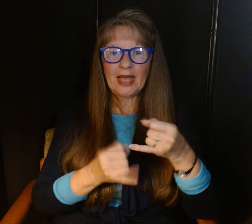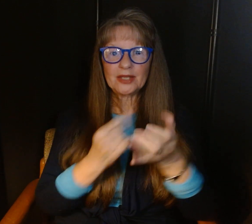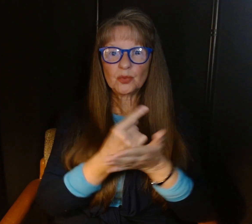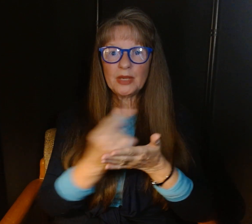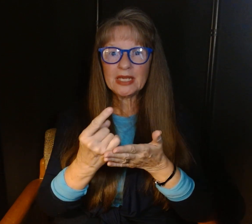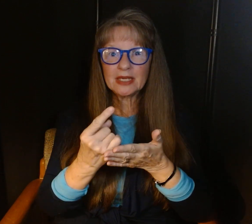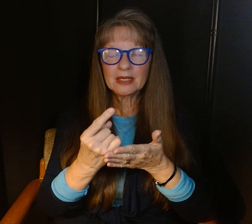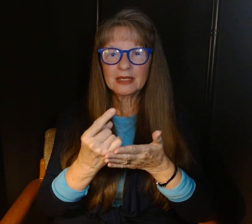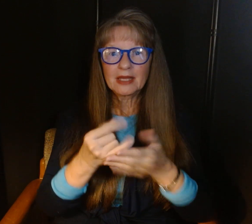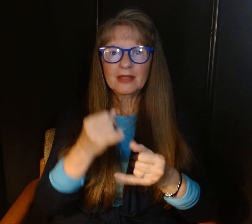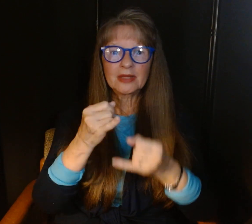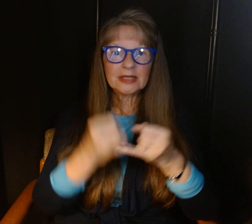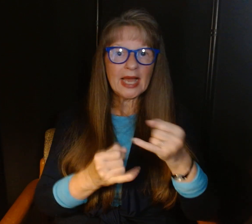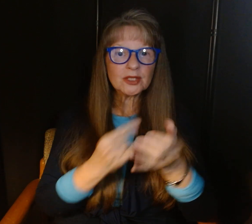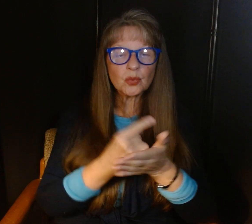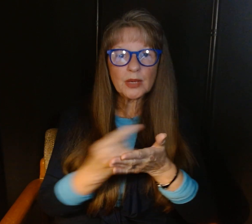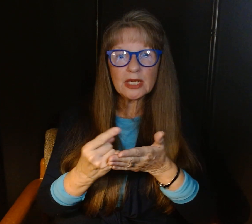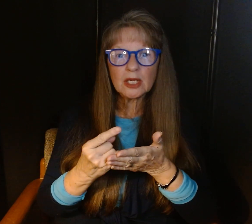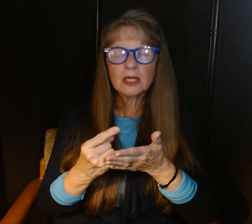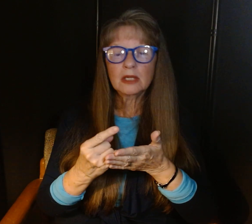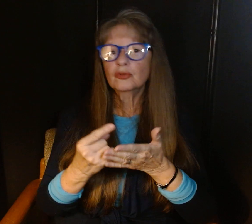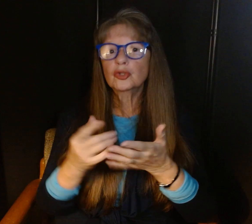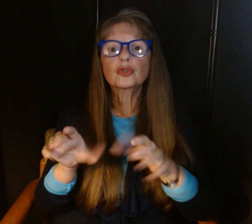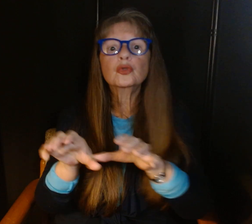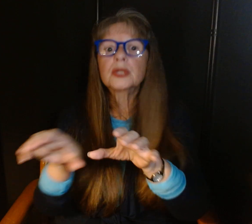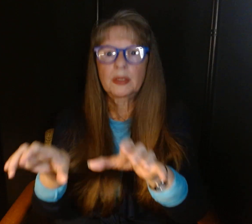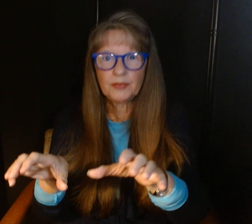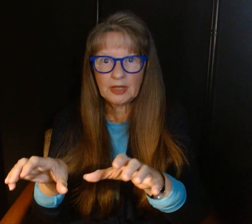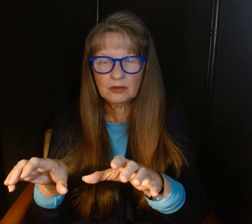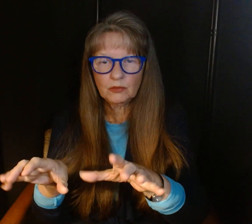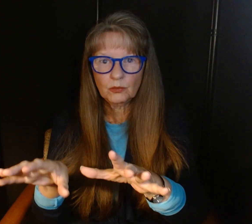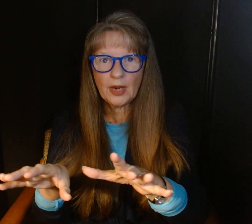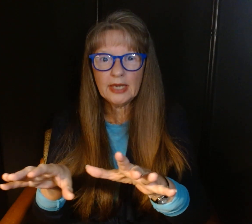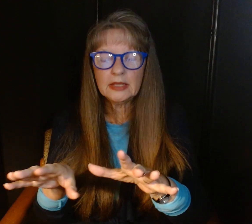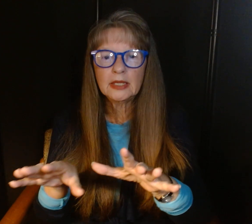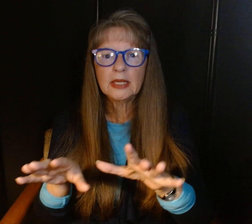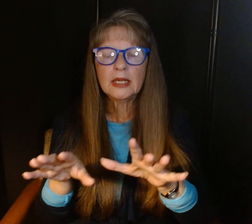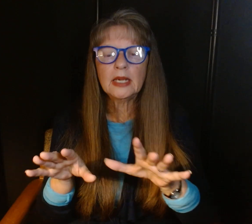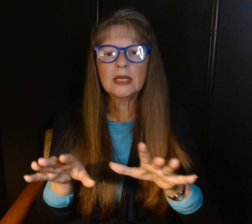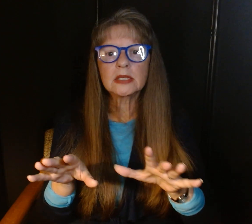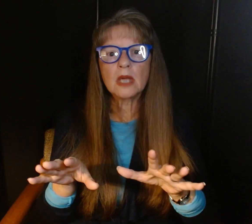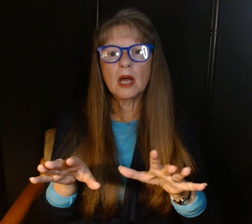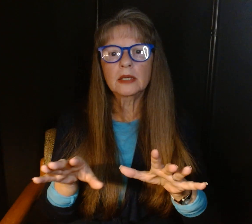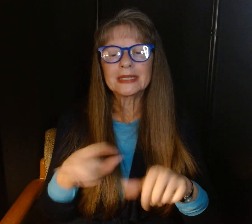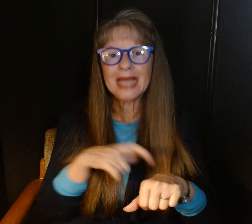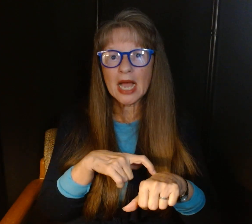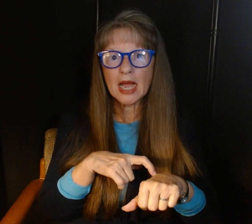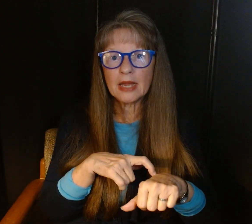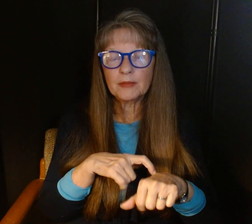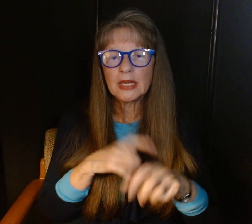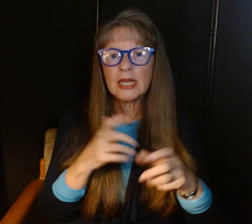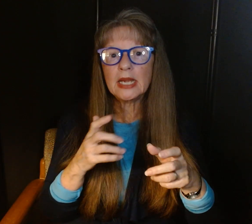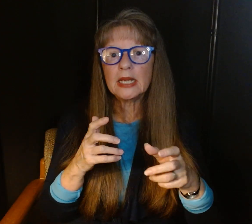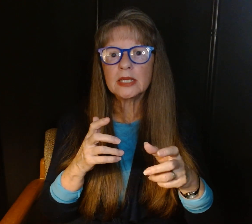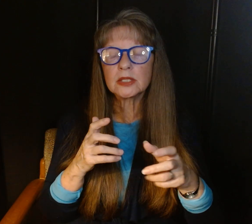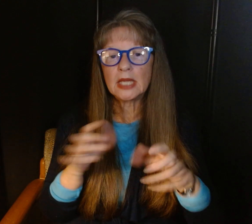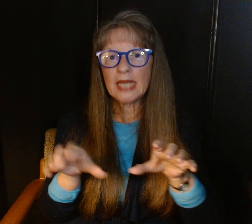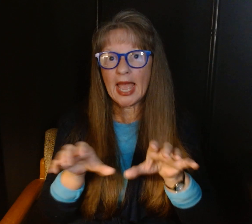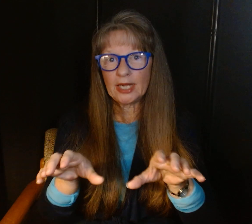last week, the last week to do something, right? It is not time, it is an